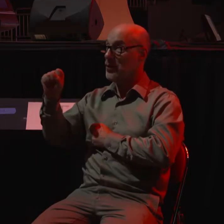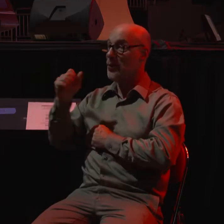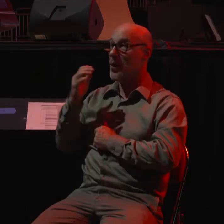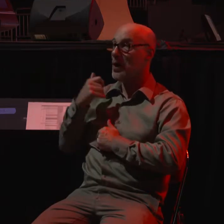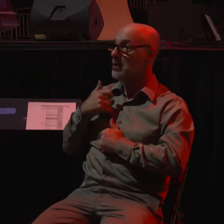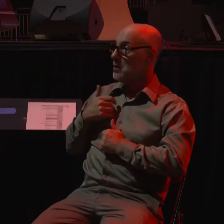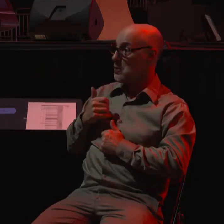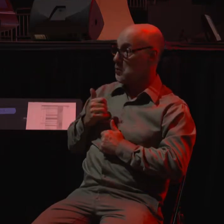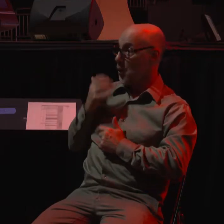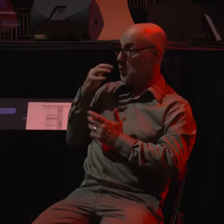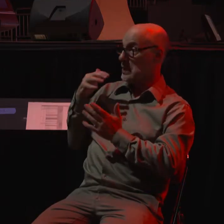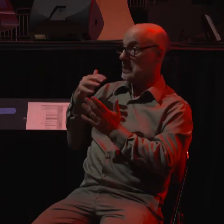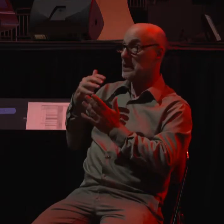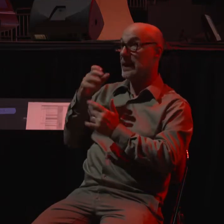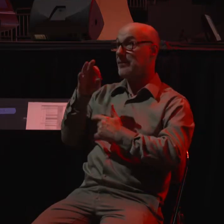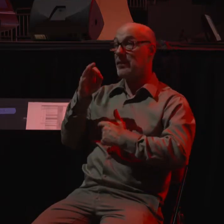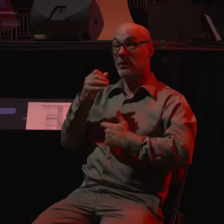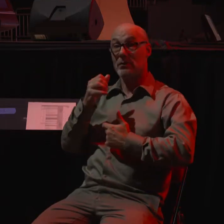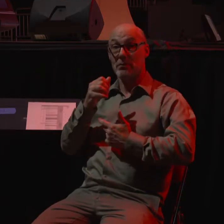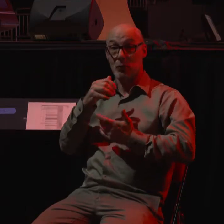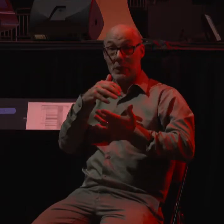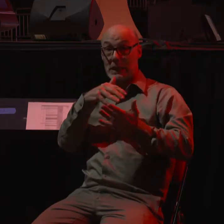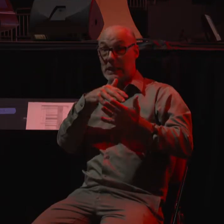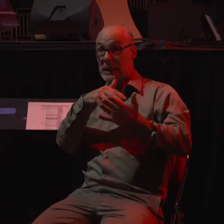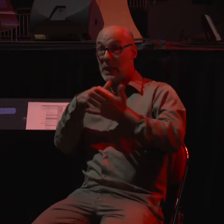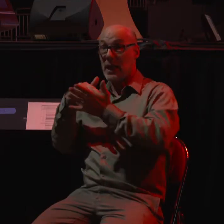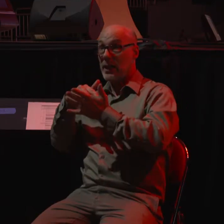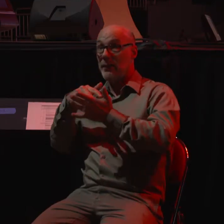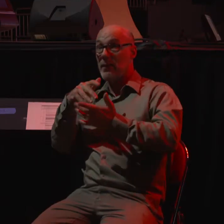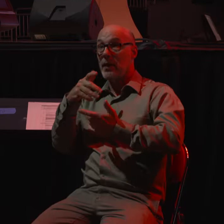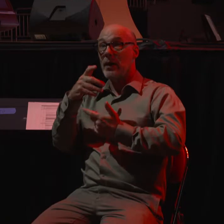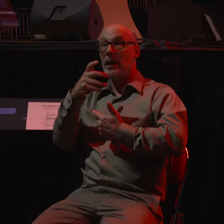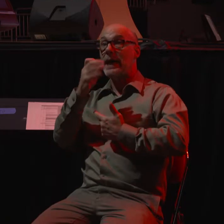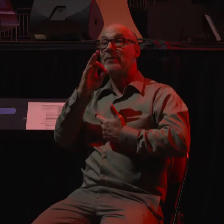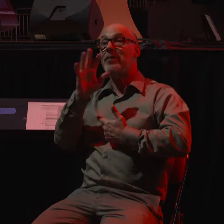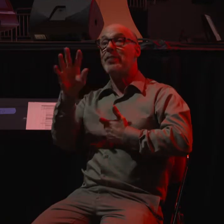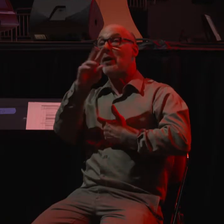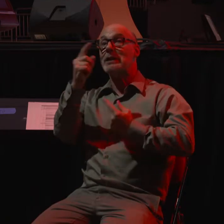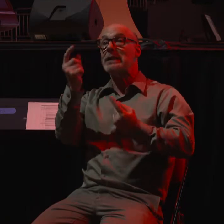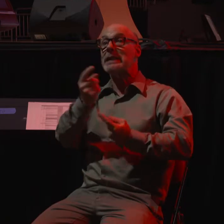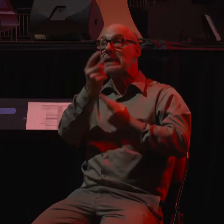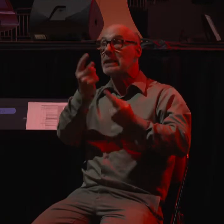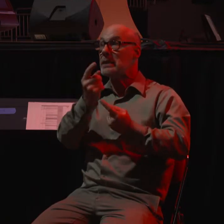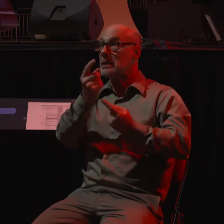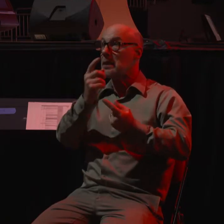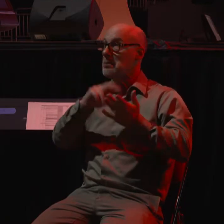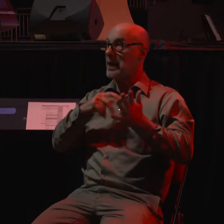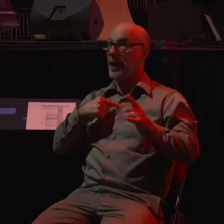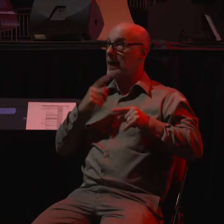from studying historical figures, as a Southern Baptist, there's a lot of people I can't read,